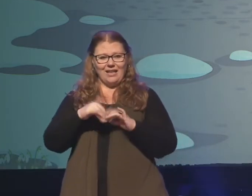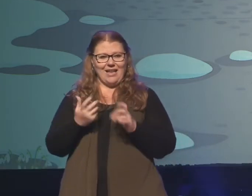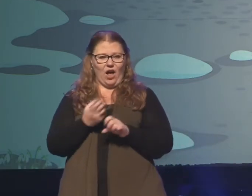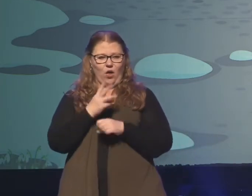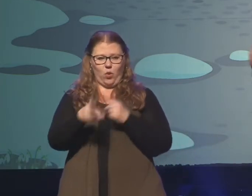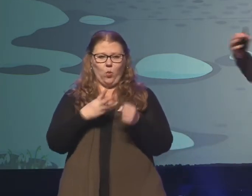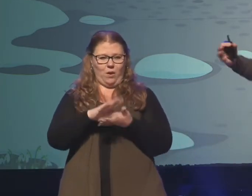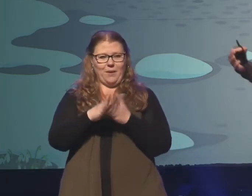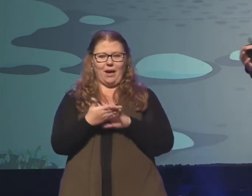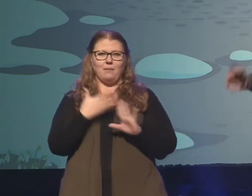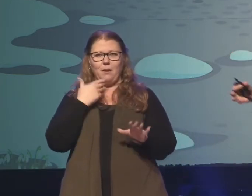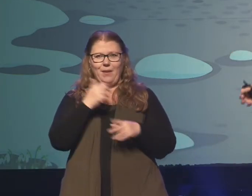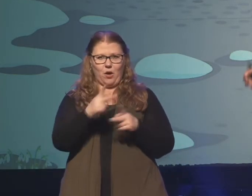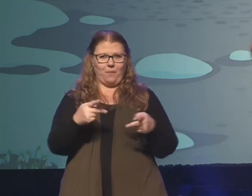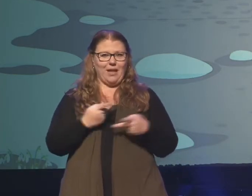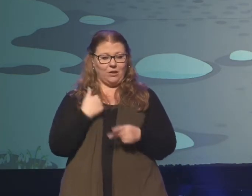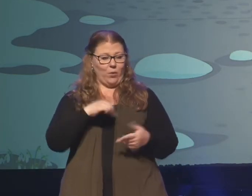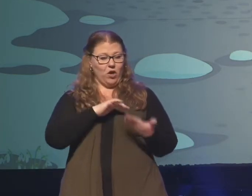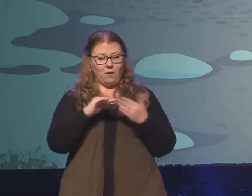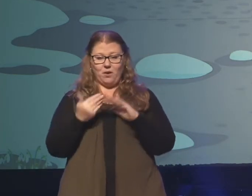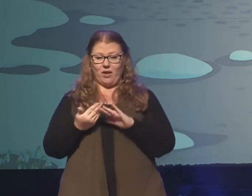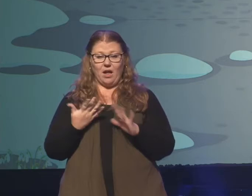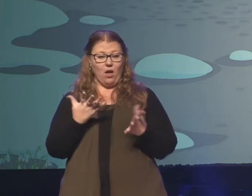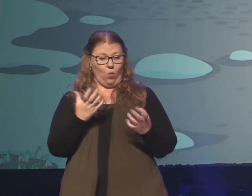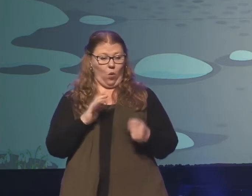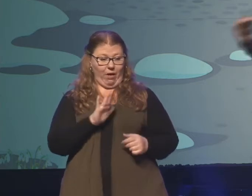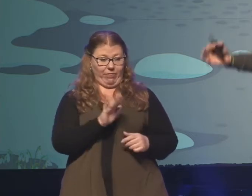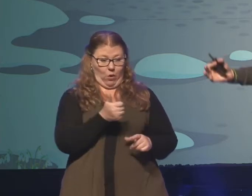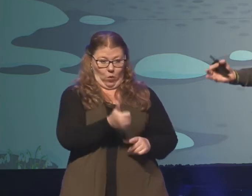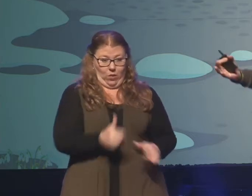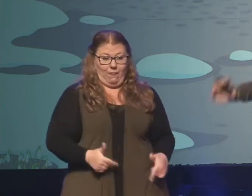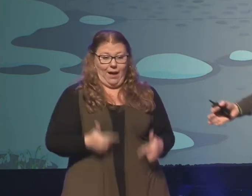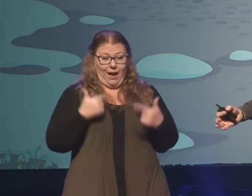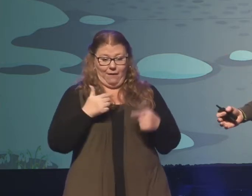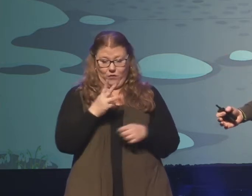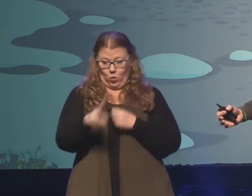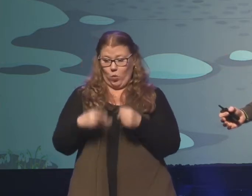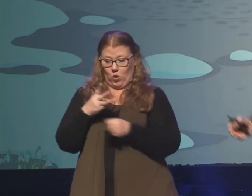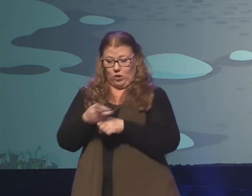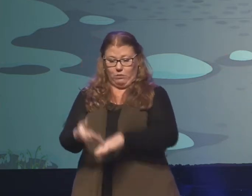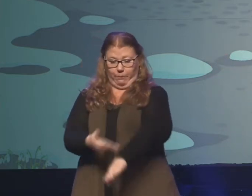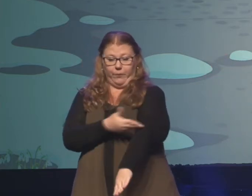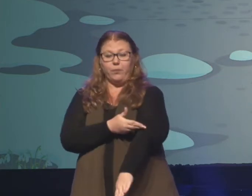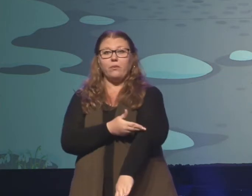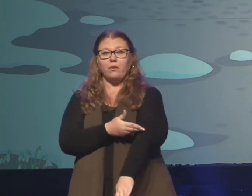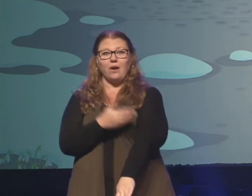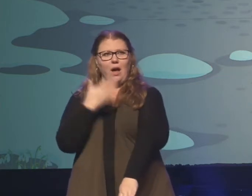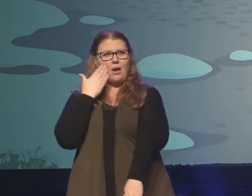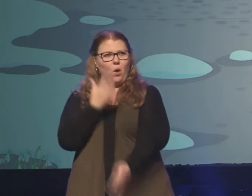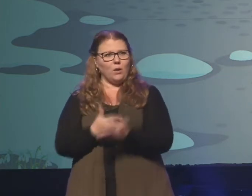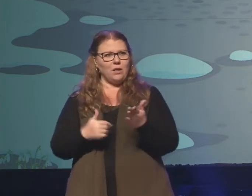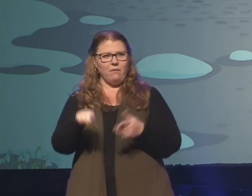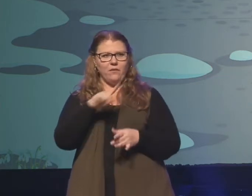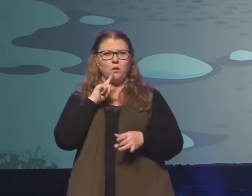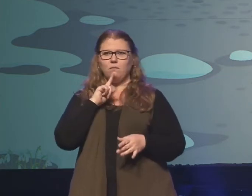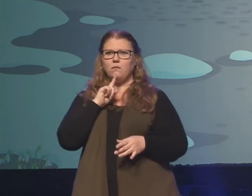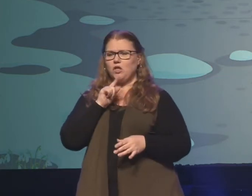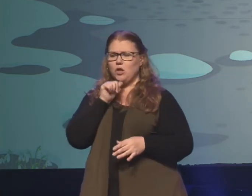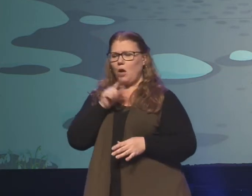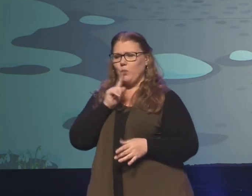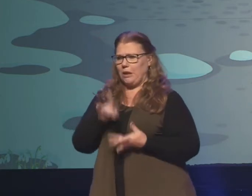better place, right? So we're a community for people that want to make their life and this world better. I know some of you would say, well, that's not very spiritual.